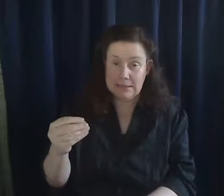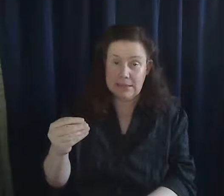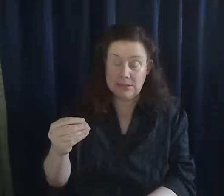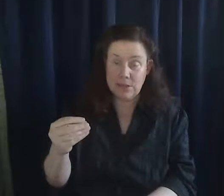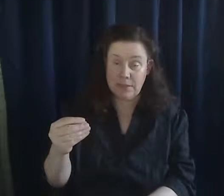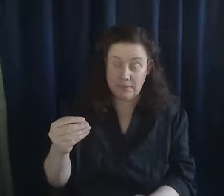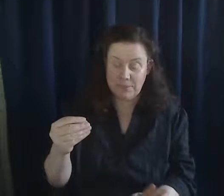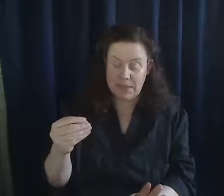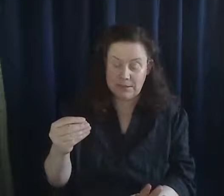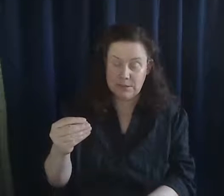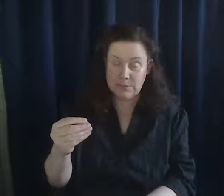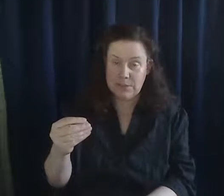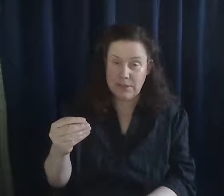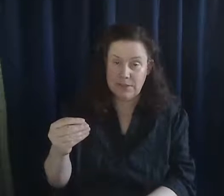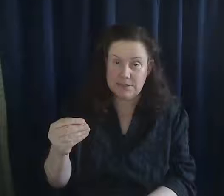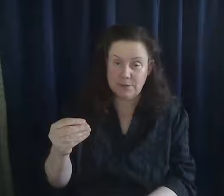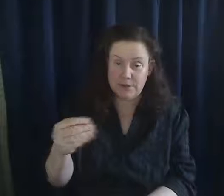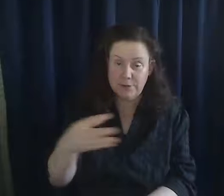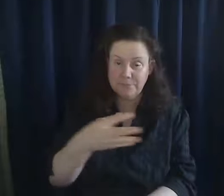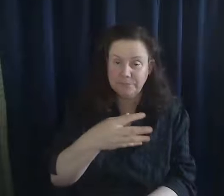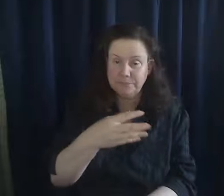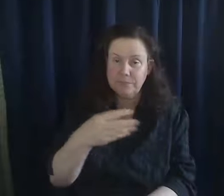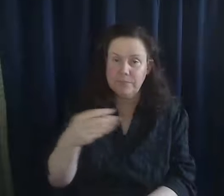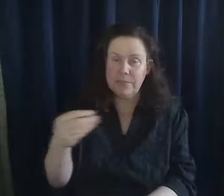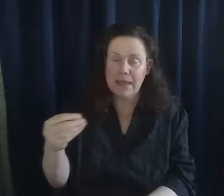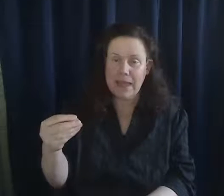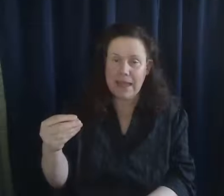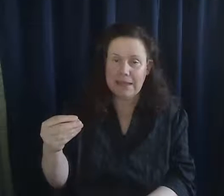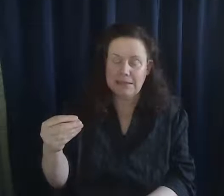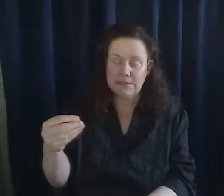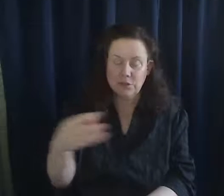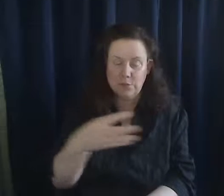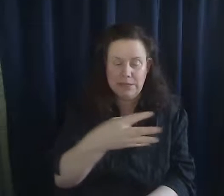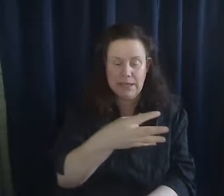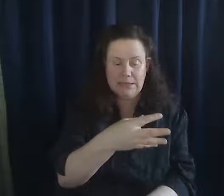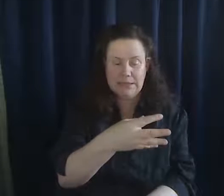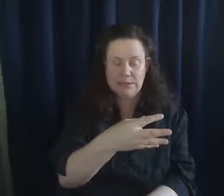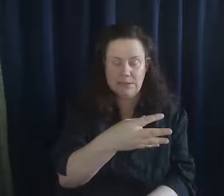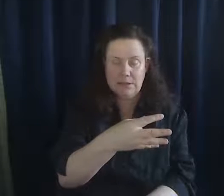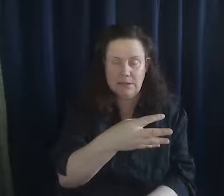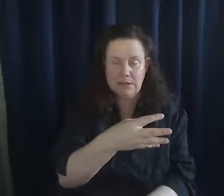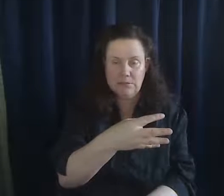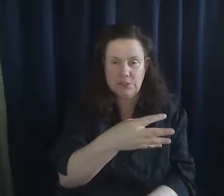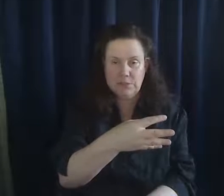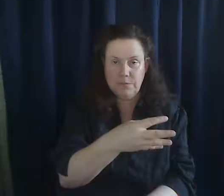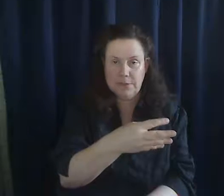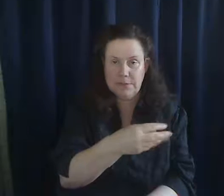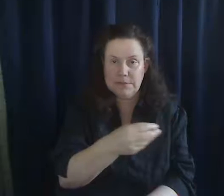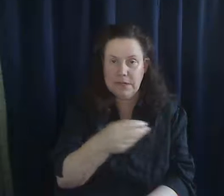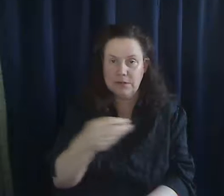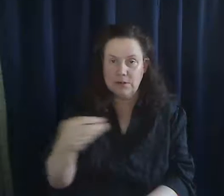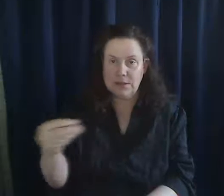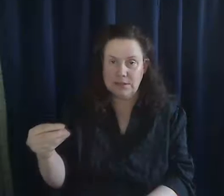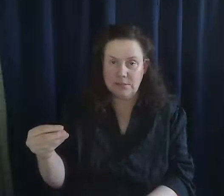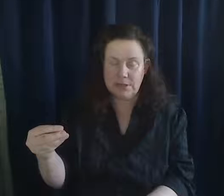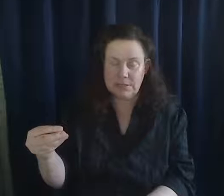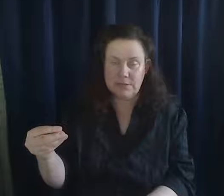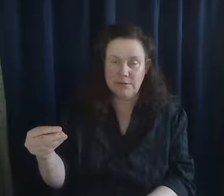I taught this earlier. And so your right hand is reaching from the left side across to the right side of your